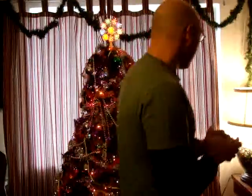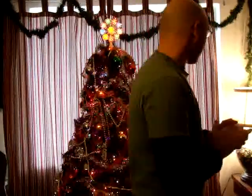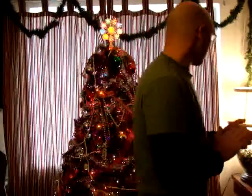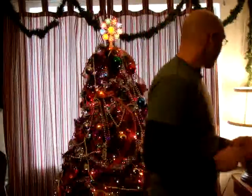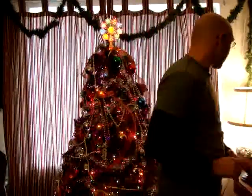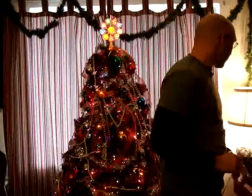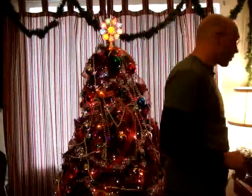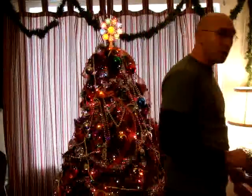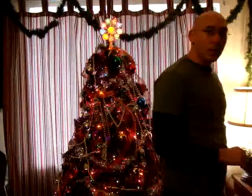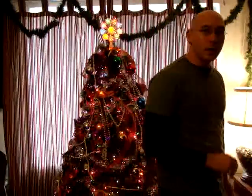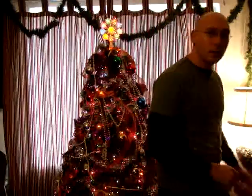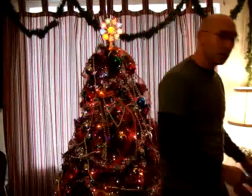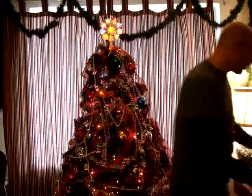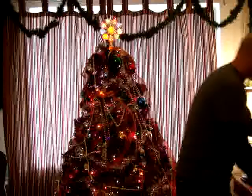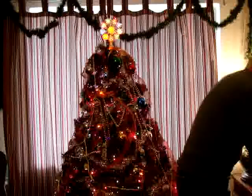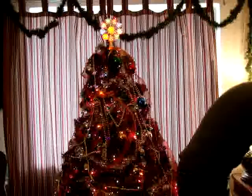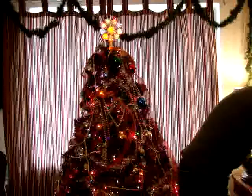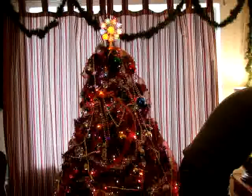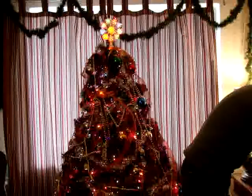Okay, these are lyrics for Let There Be Light.